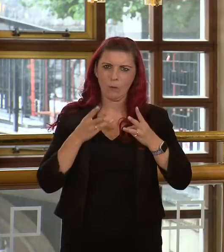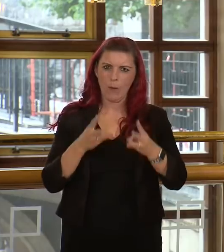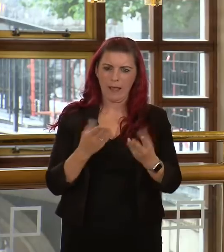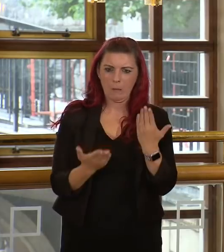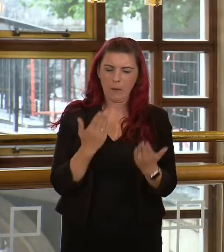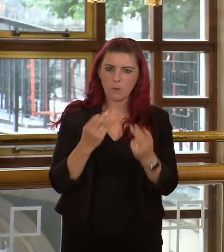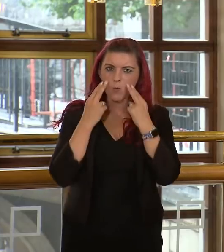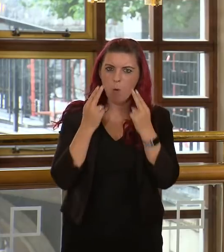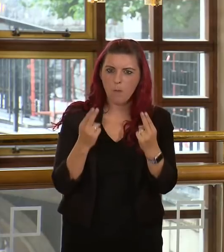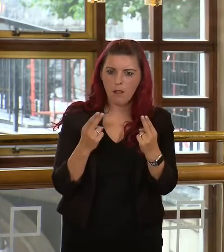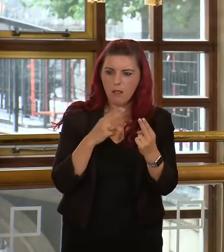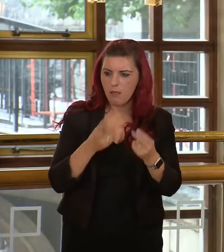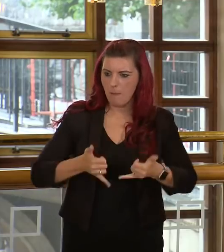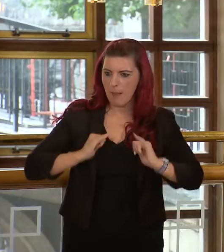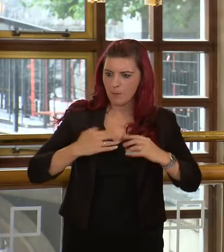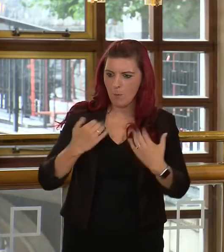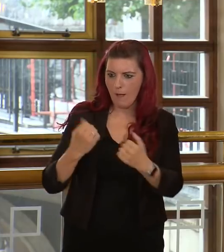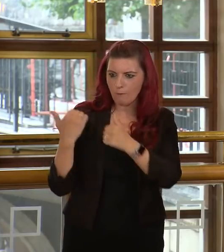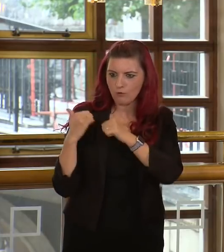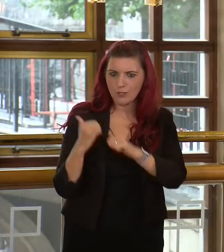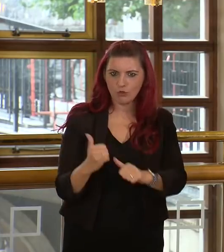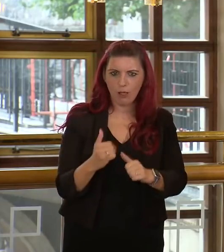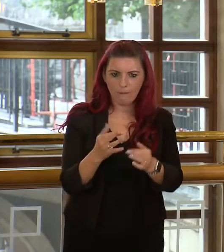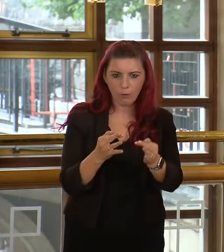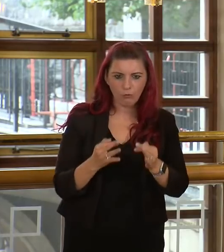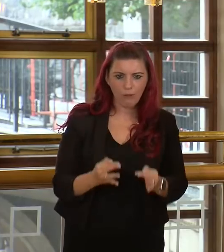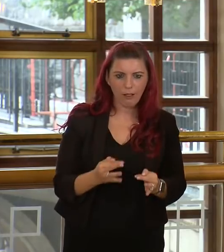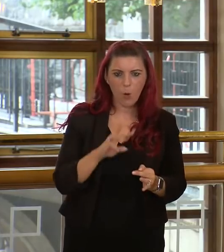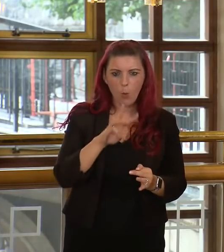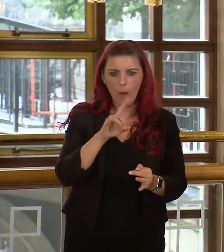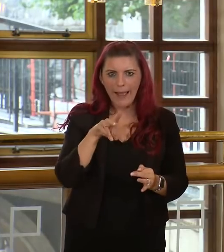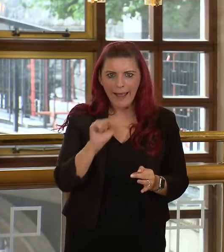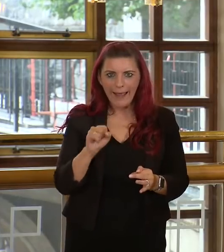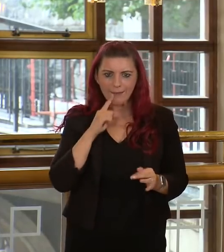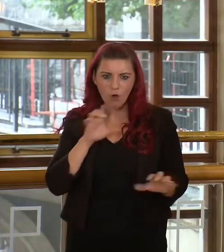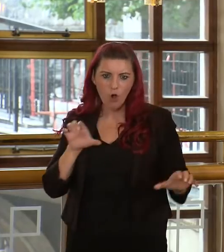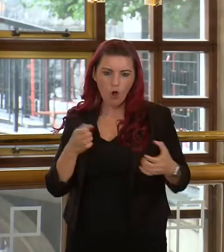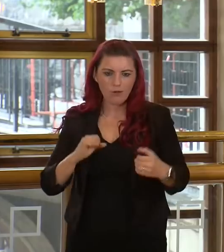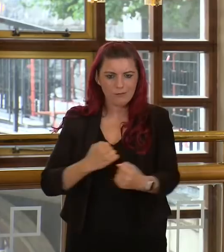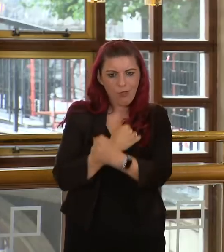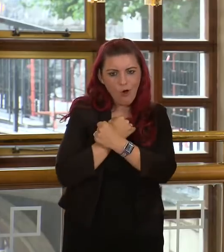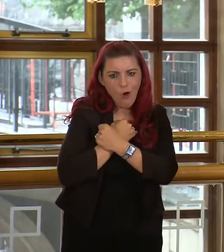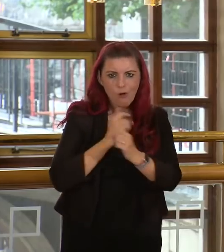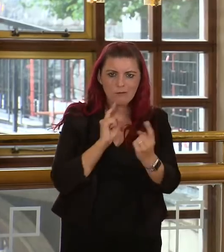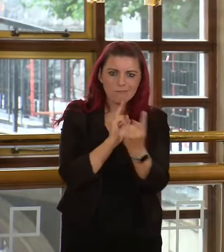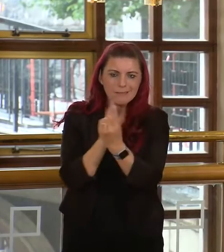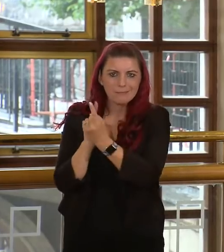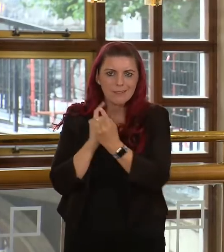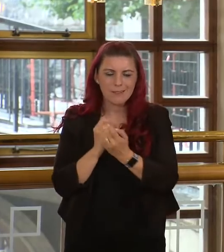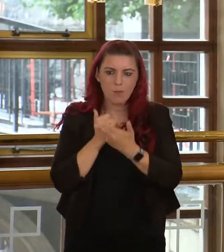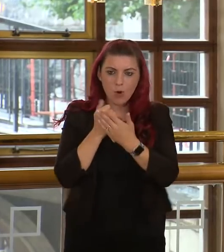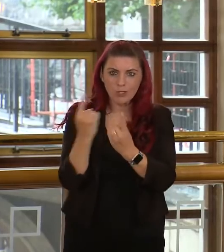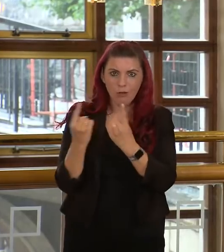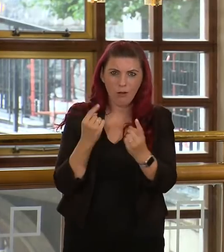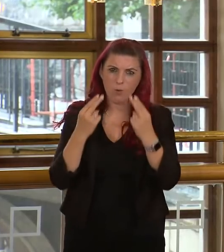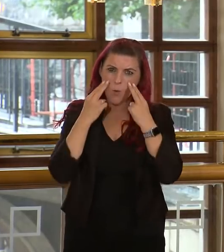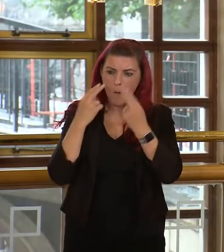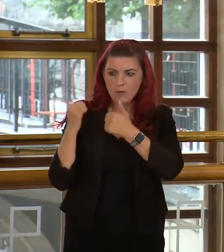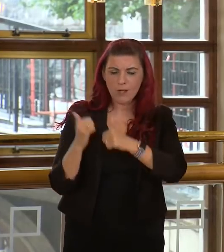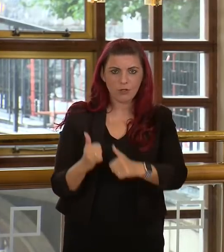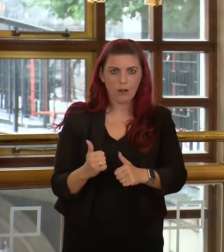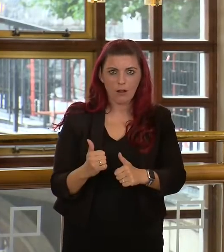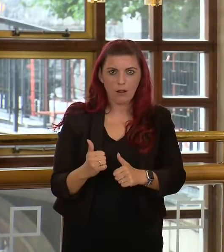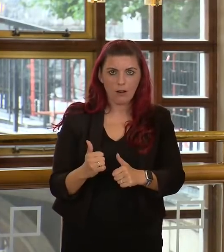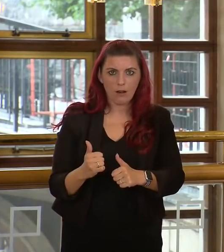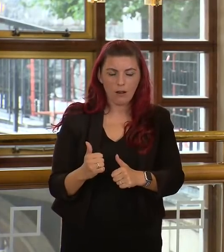ways, not being able to have the traditional wake, the hugs, the get-togethers, the things that we do in this country. And I want people to know that they don't